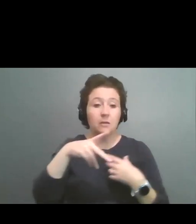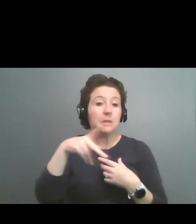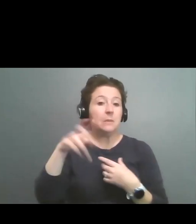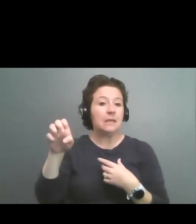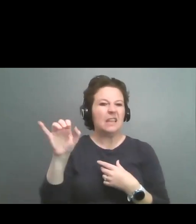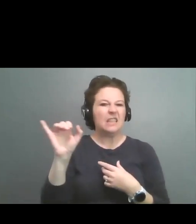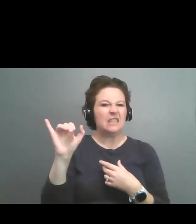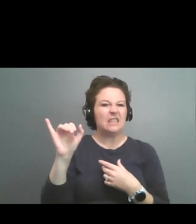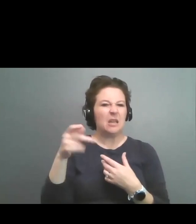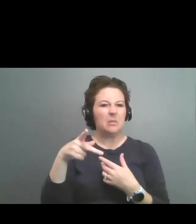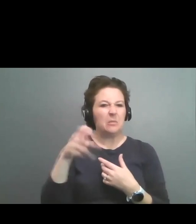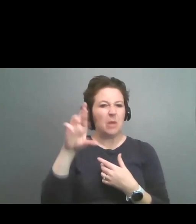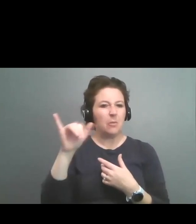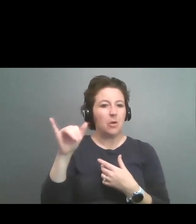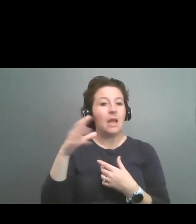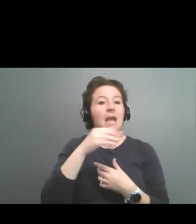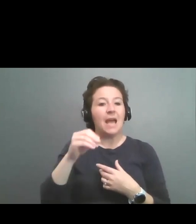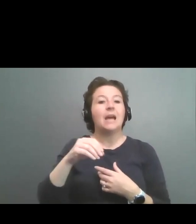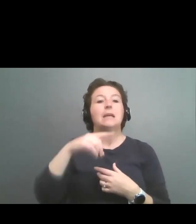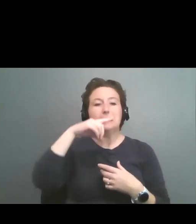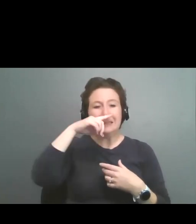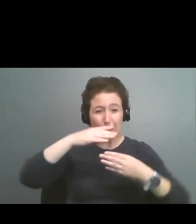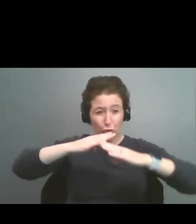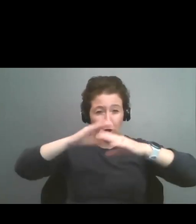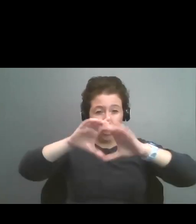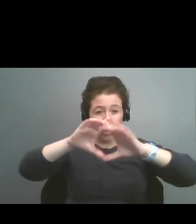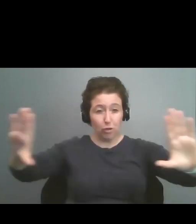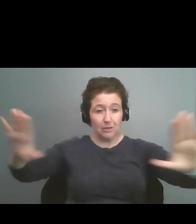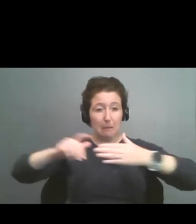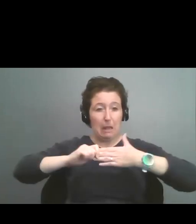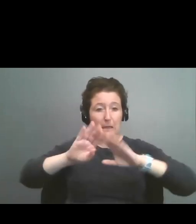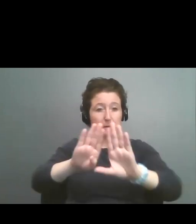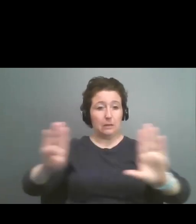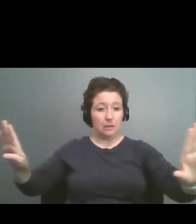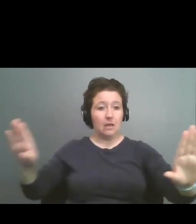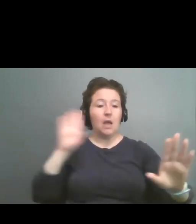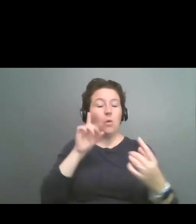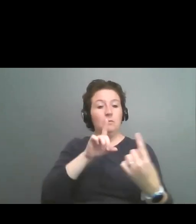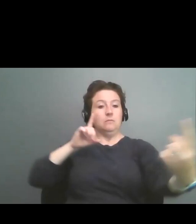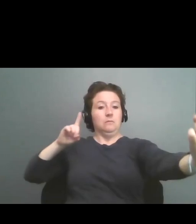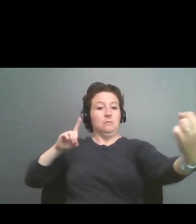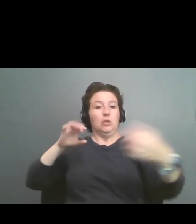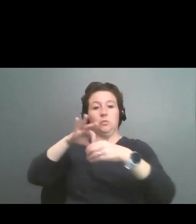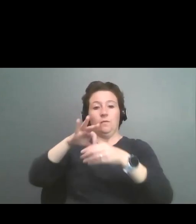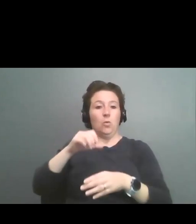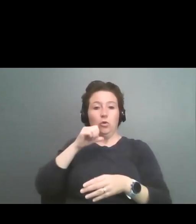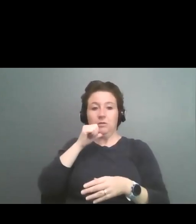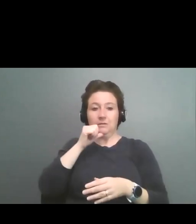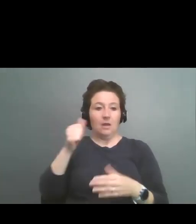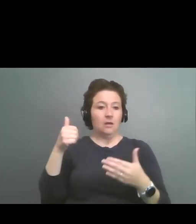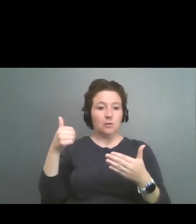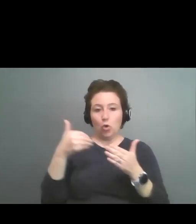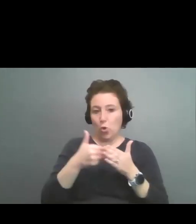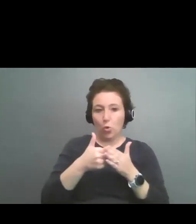had in the primary, along with sneeze guards, and will be social distanced so that the voters are not within 6 feet of each other at